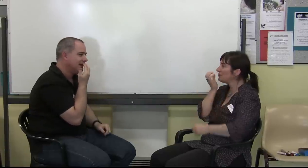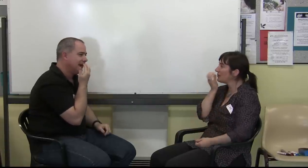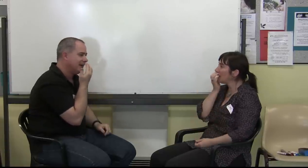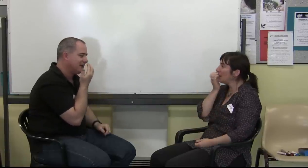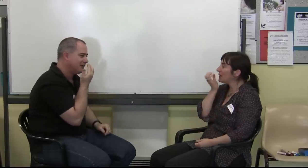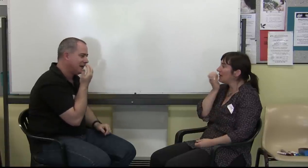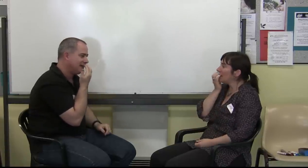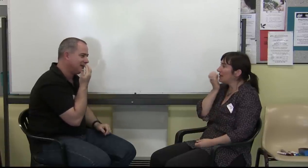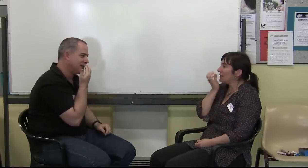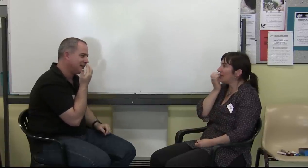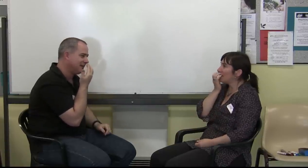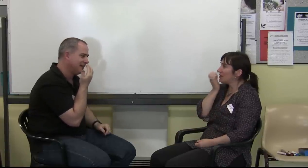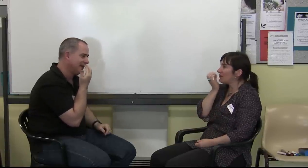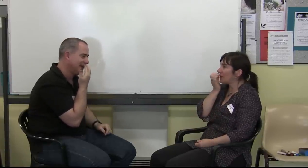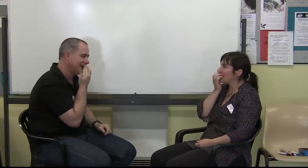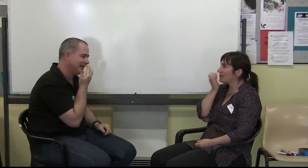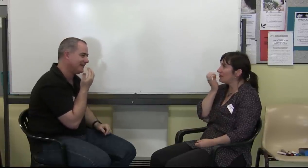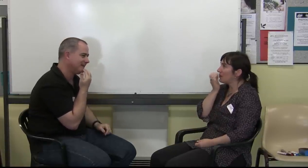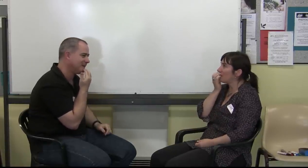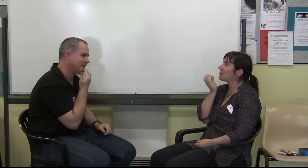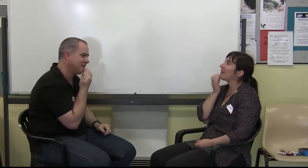How come it never pays off? Long term.